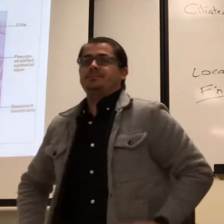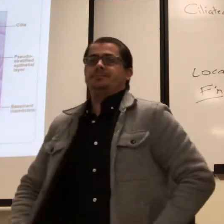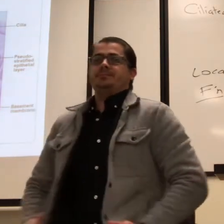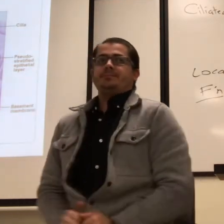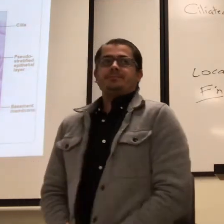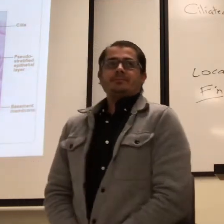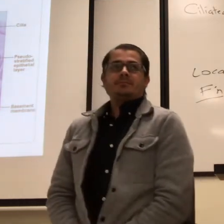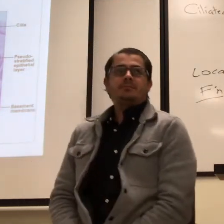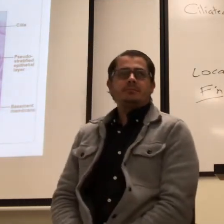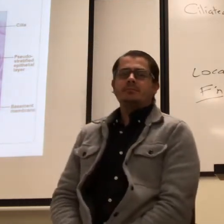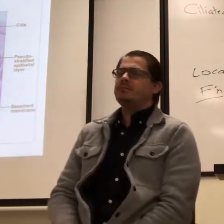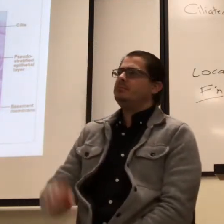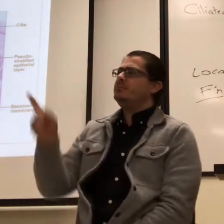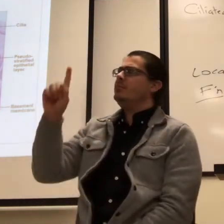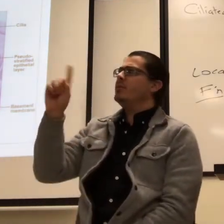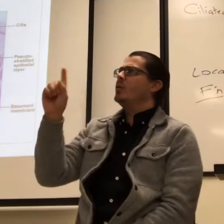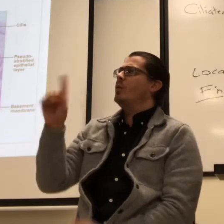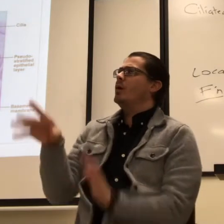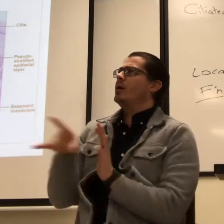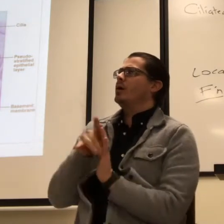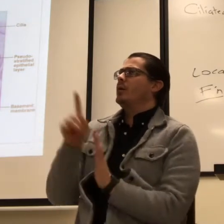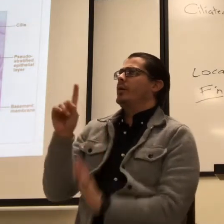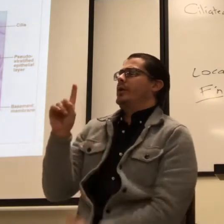In terms of locations,